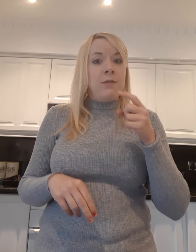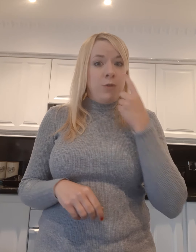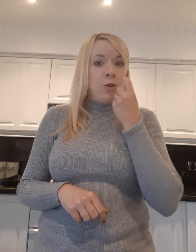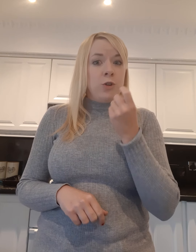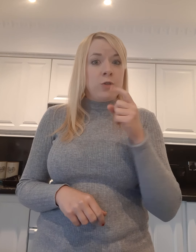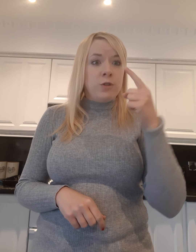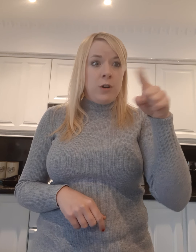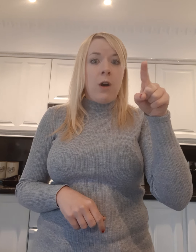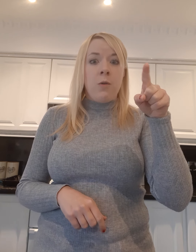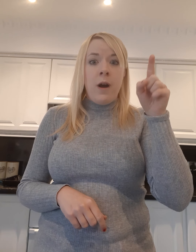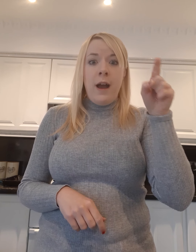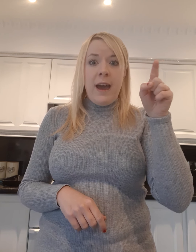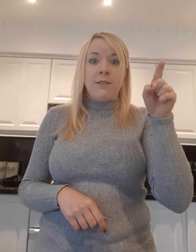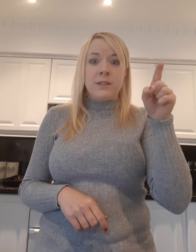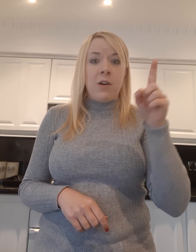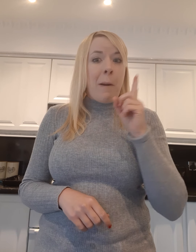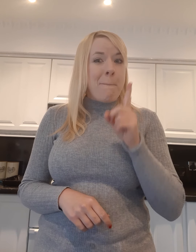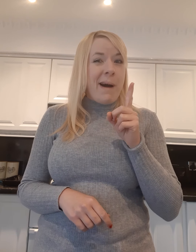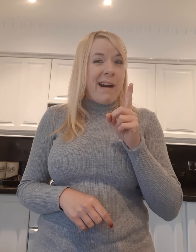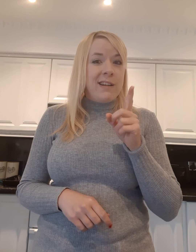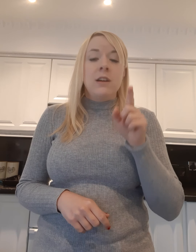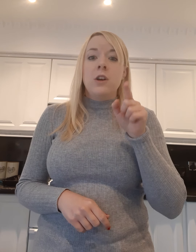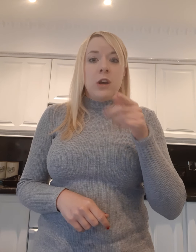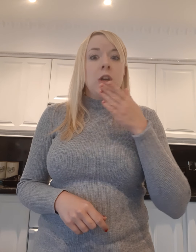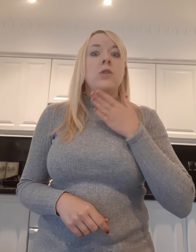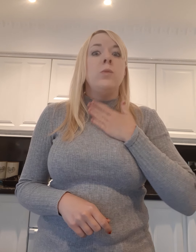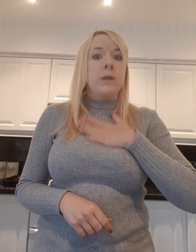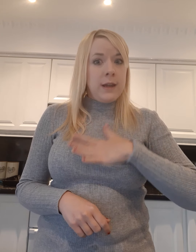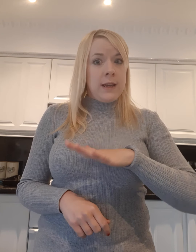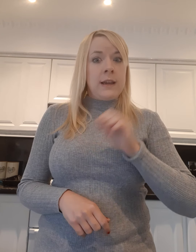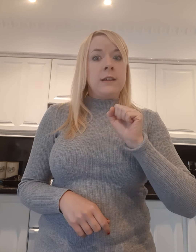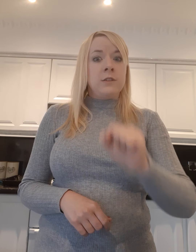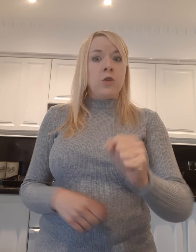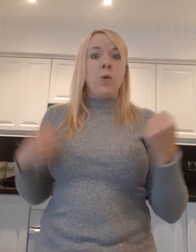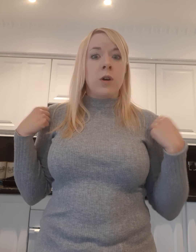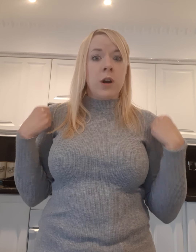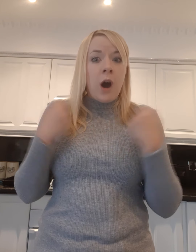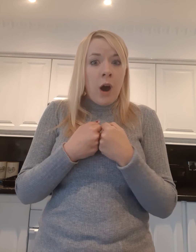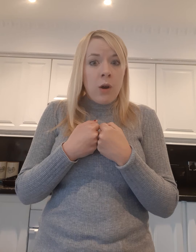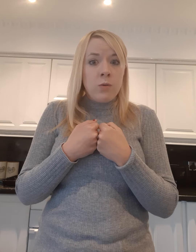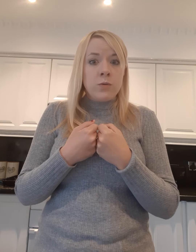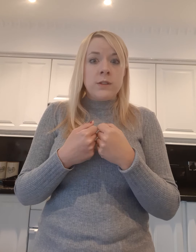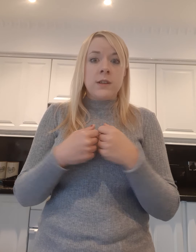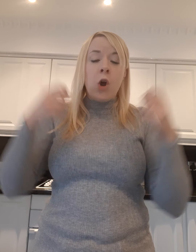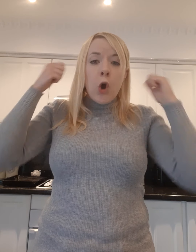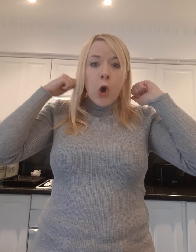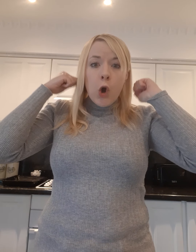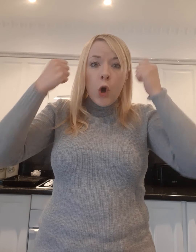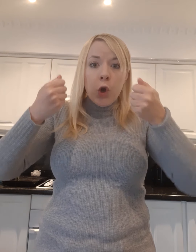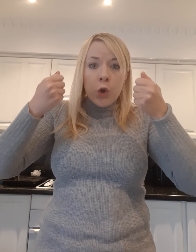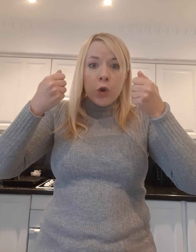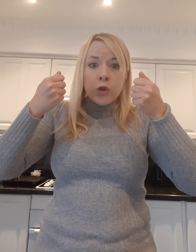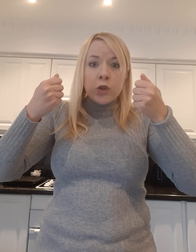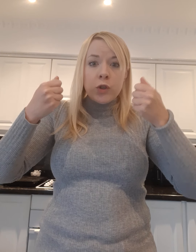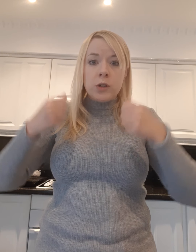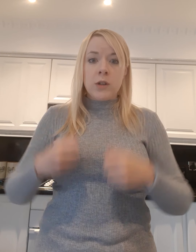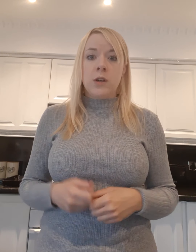you could go outside, but you need your coat, hood,